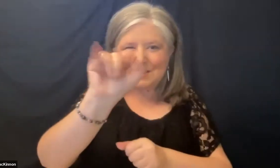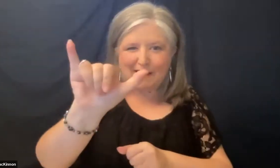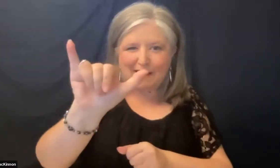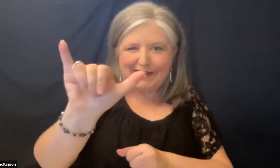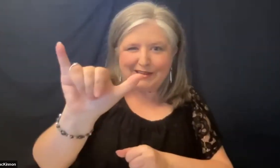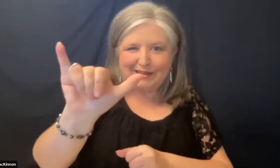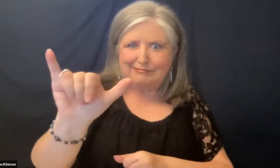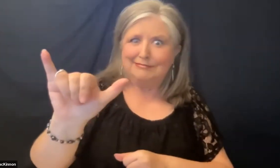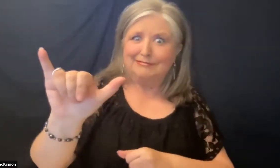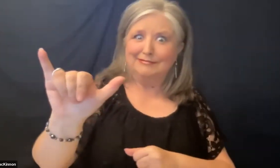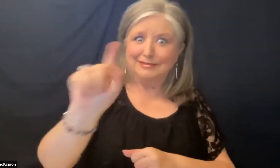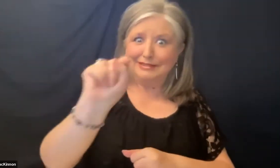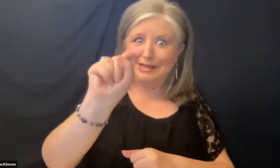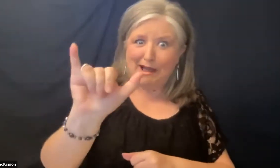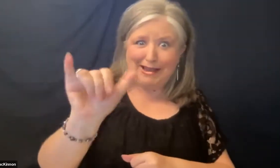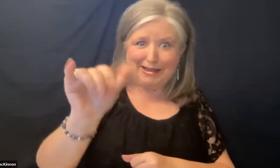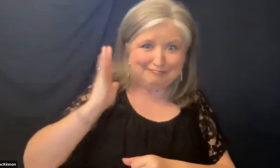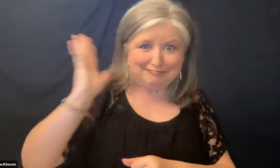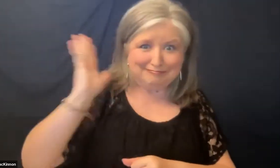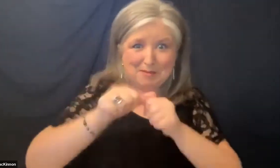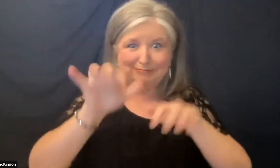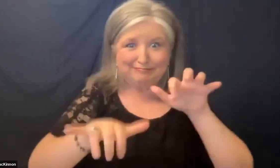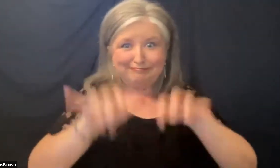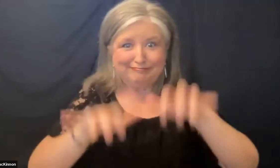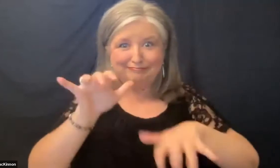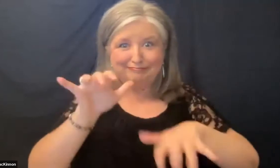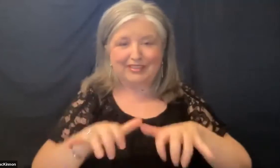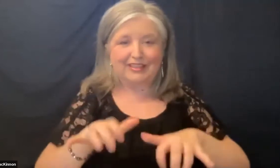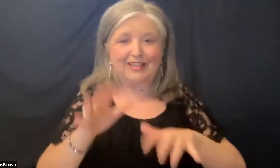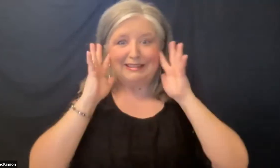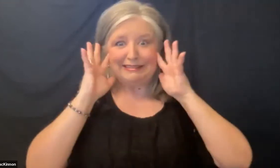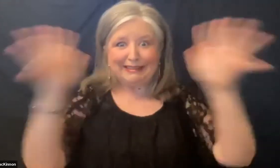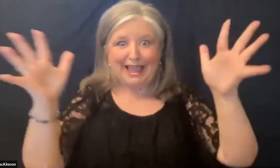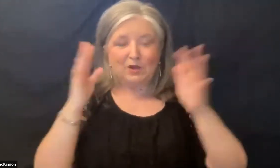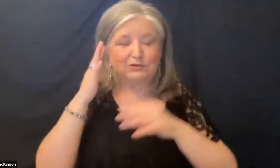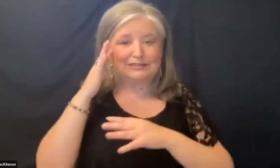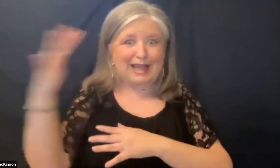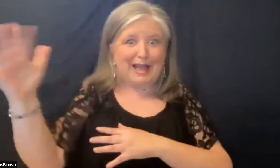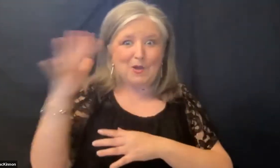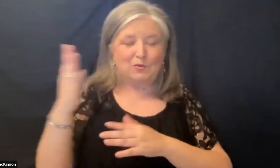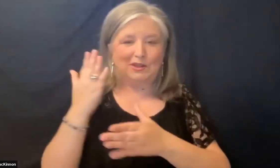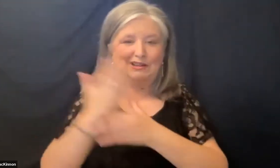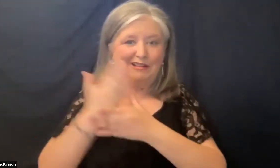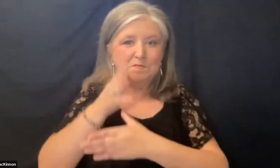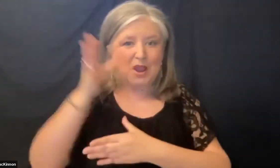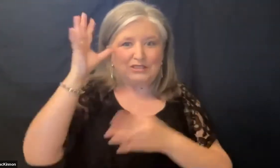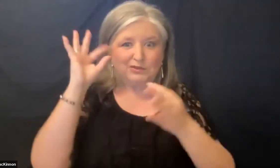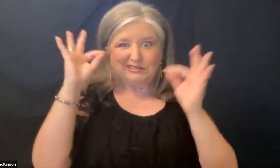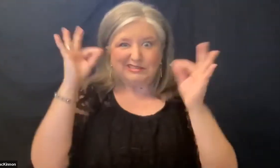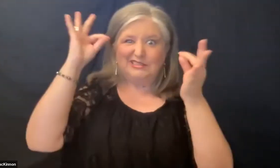Some of you might look back to olden days when we had TTY machines, the teletypewriter that made that